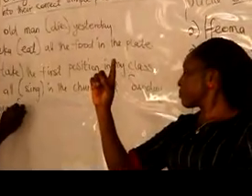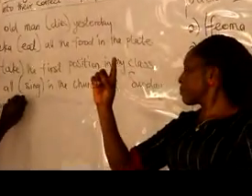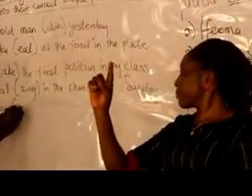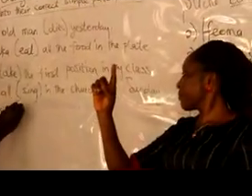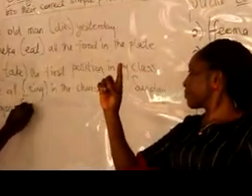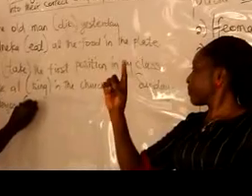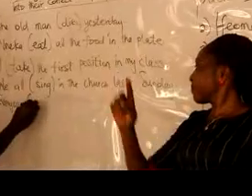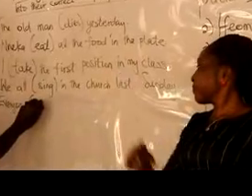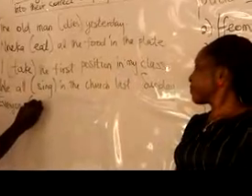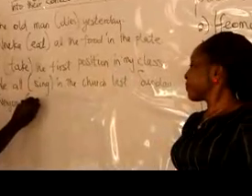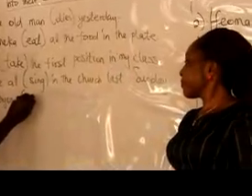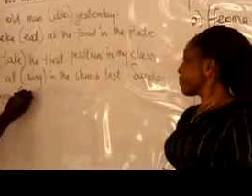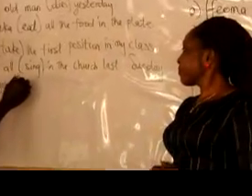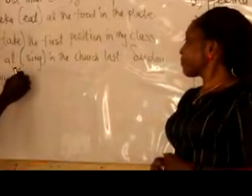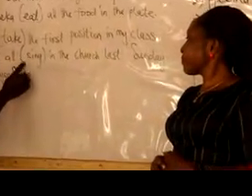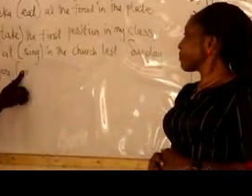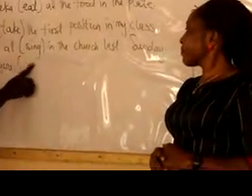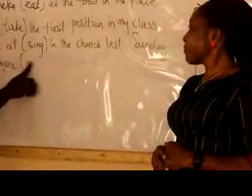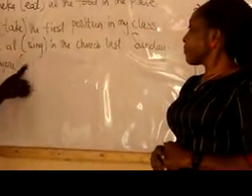in bracket,